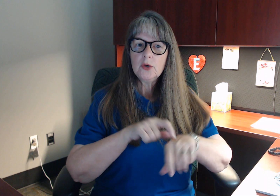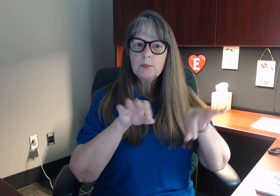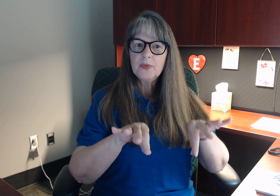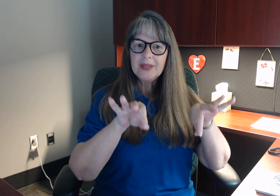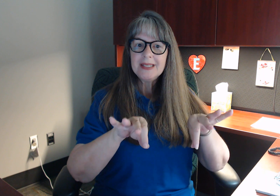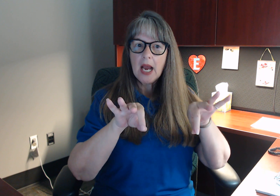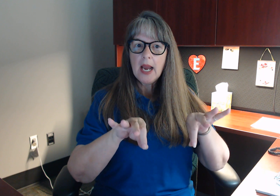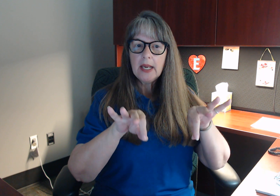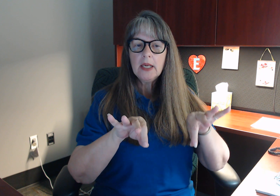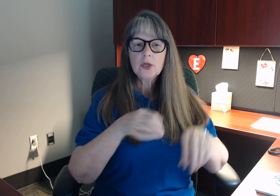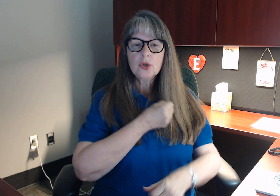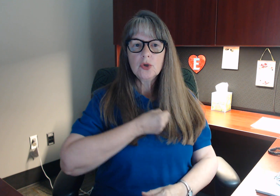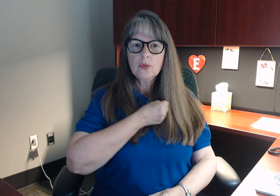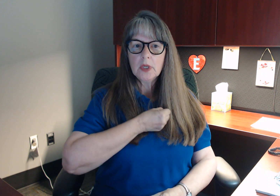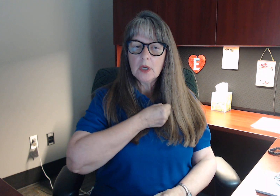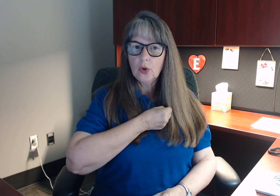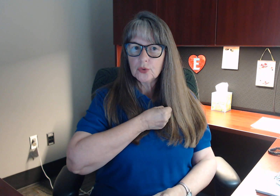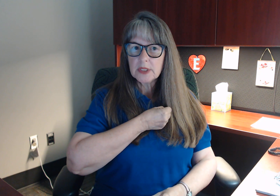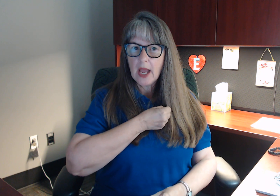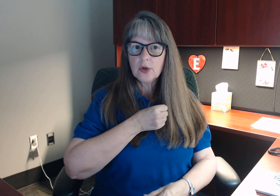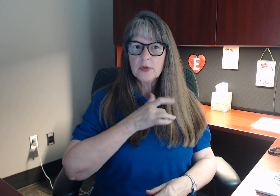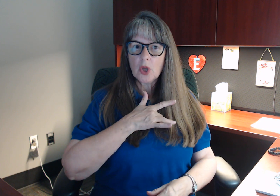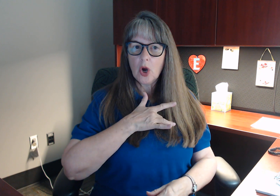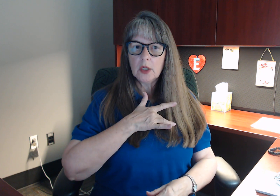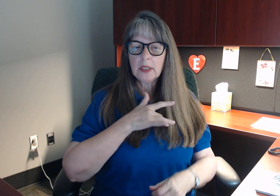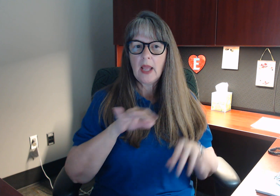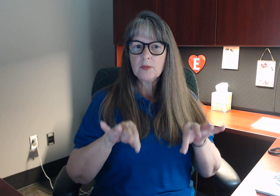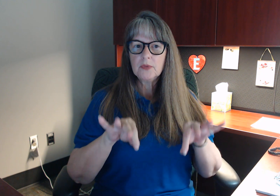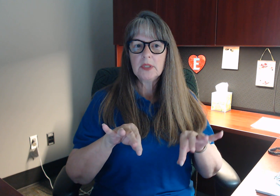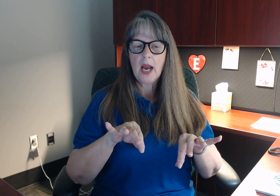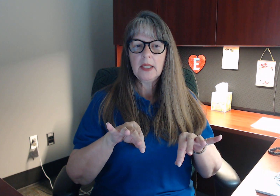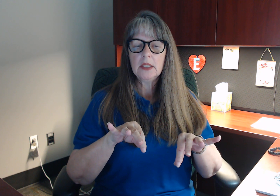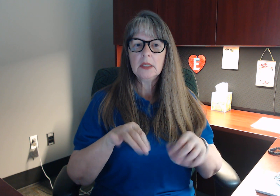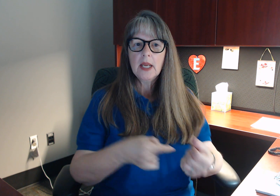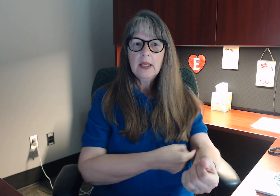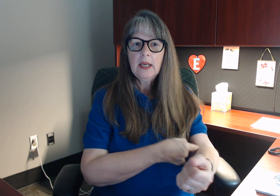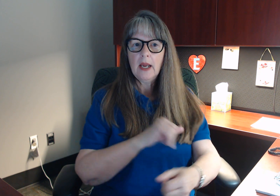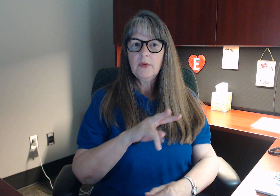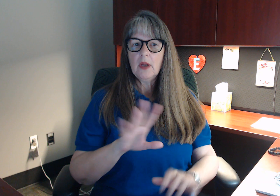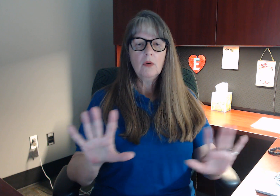to put the dye to do the ultrasound of his heart, and they had to put the dye in, an IV,